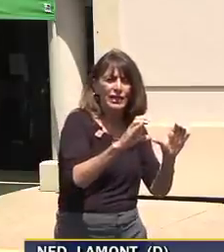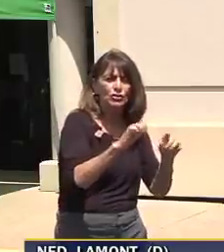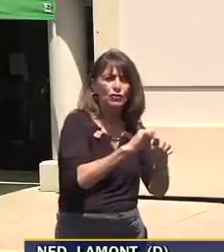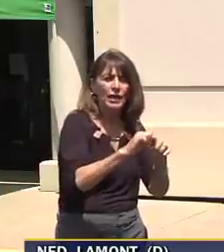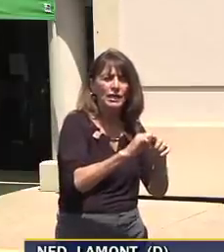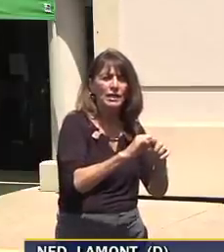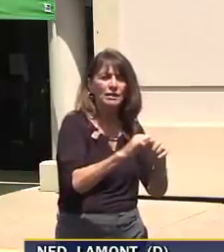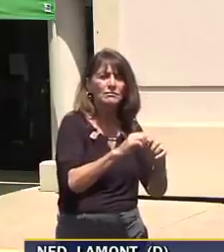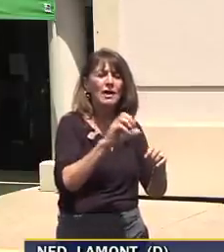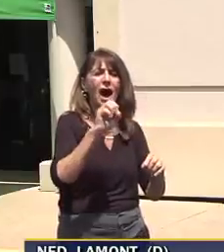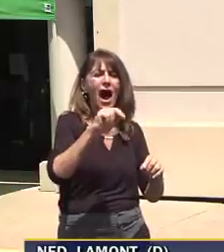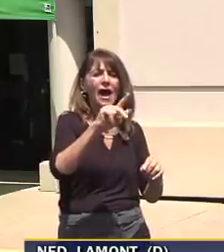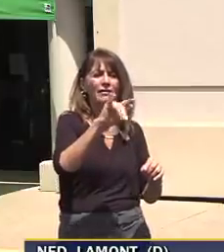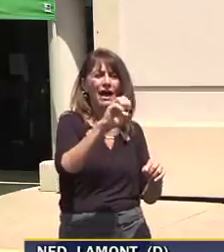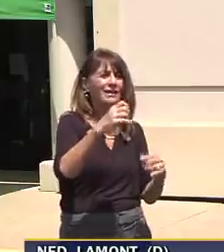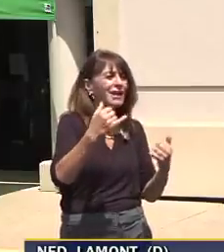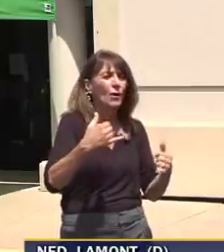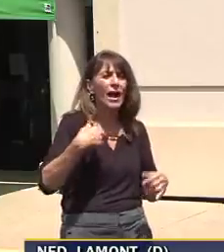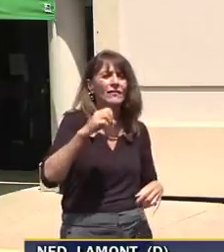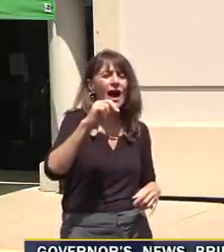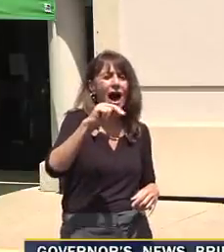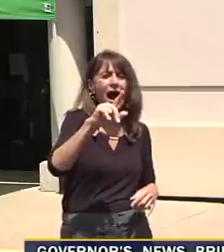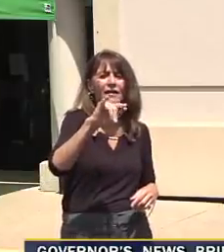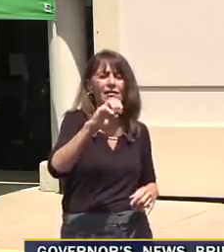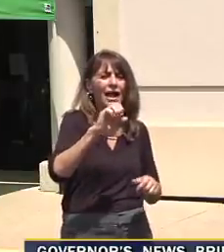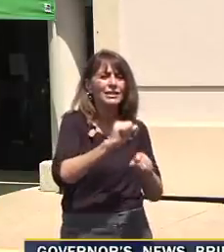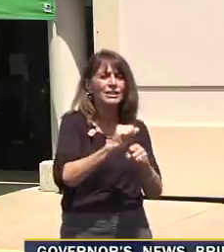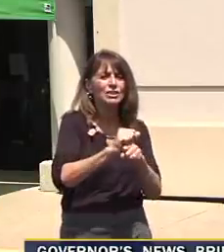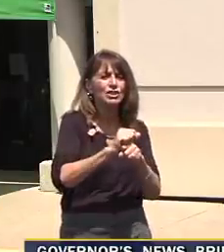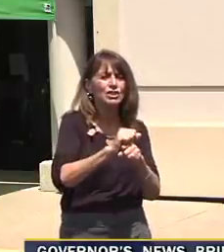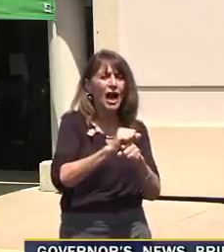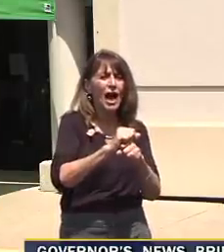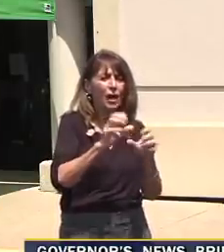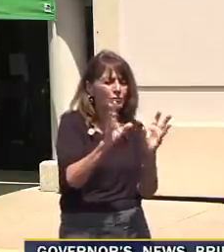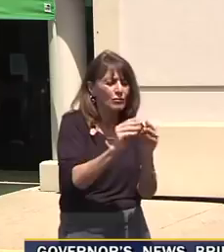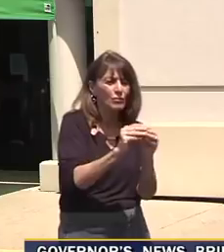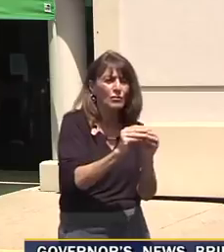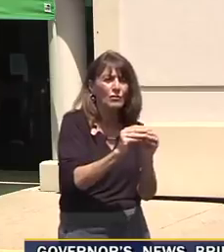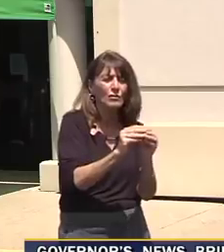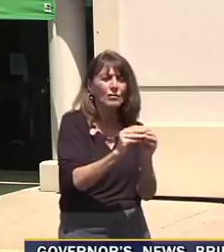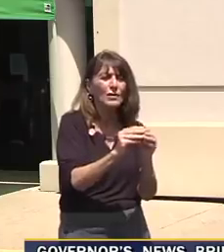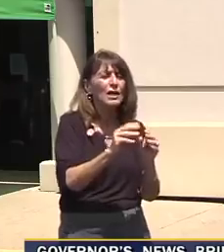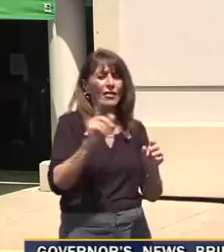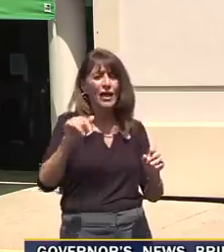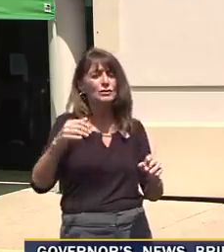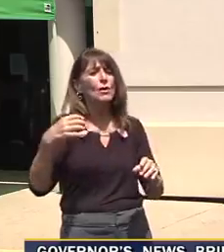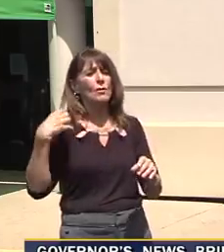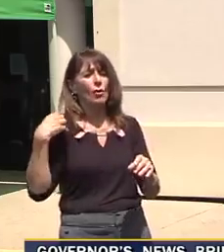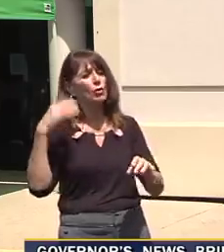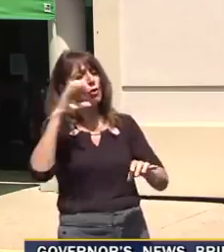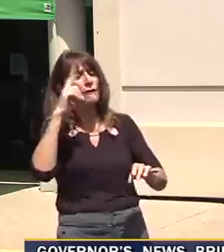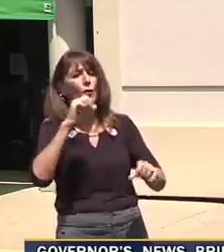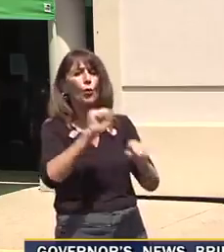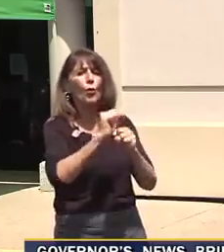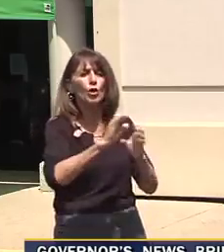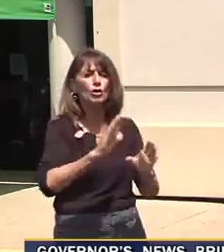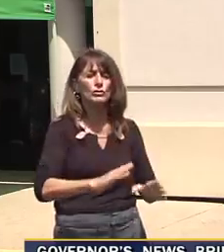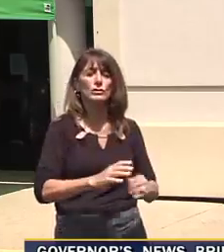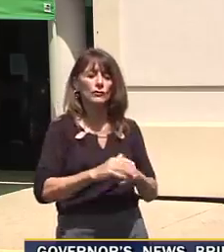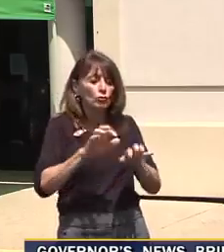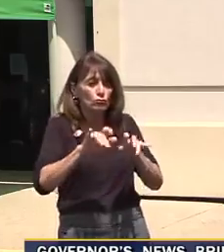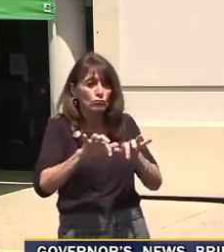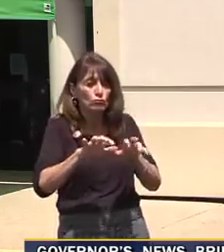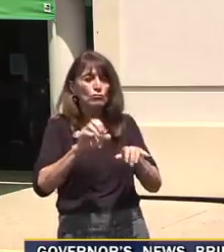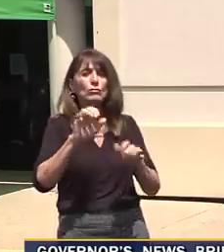as we speak, we have the online jobs fair at no cost with 60 employers, all looking for employees to go online